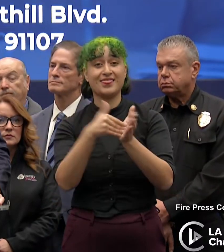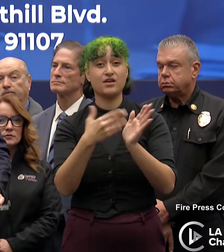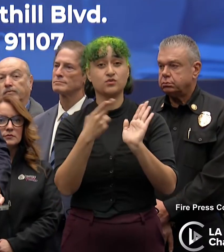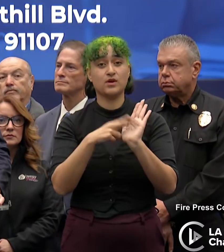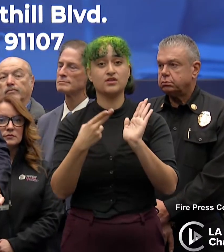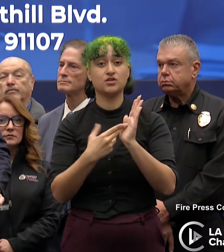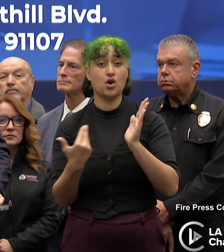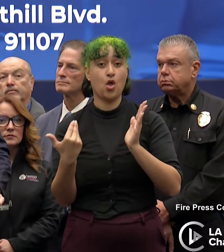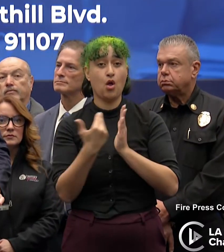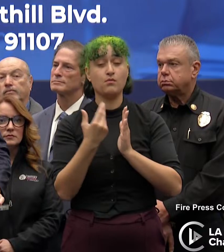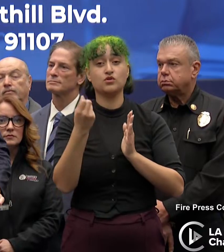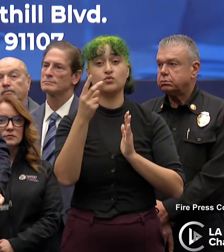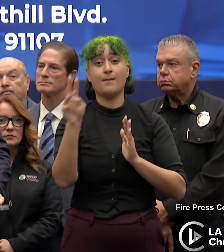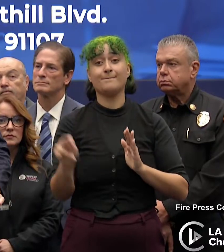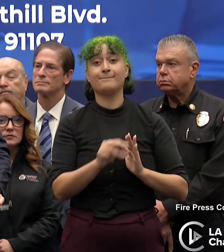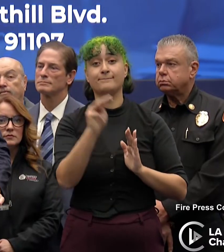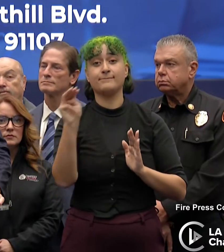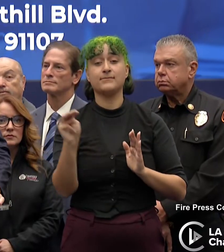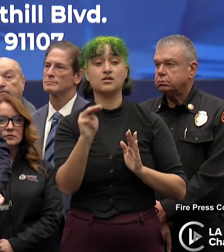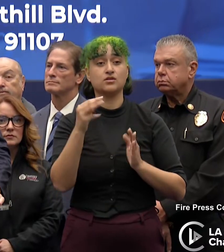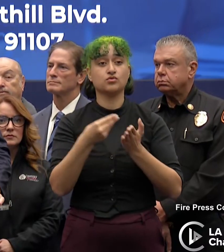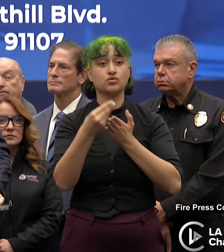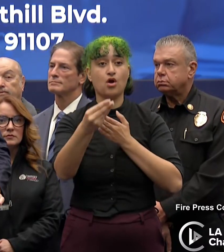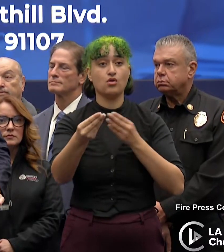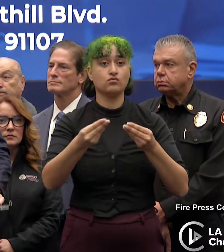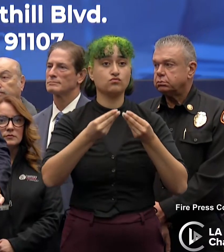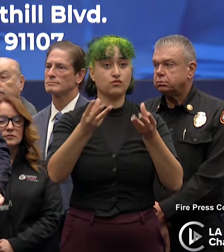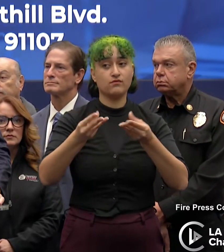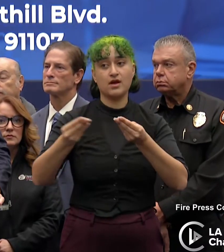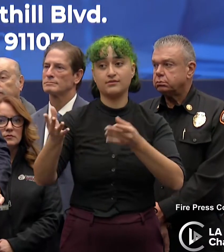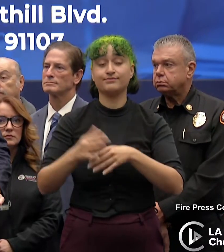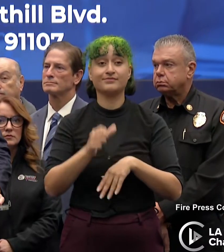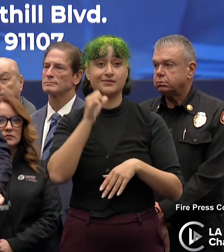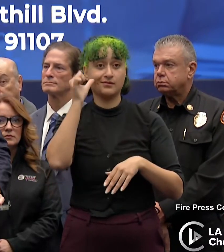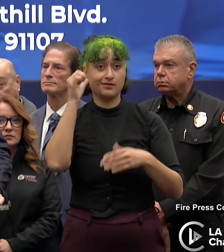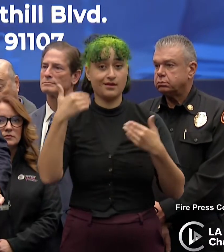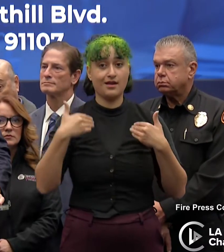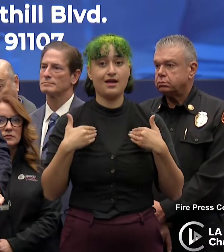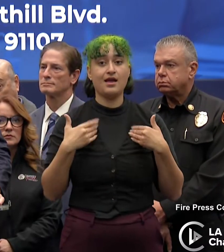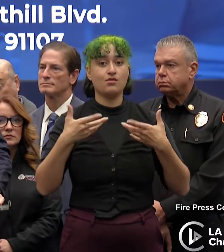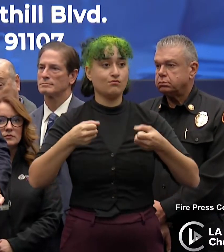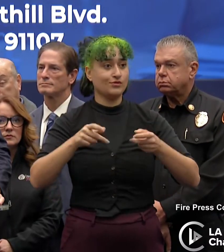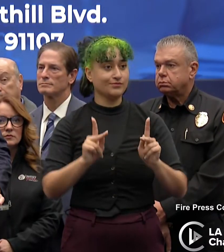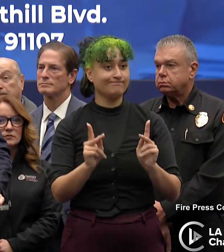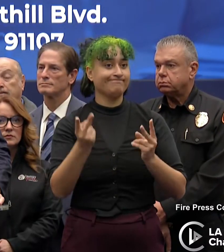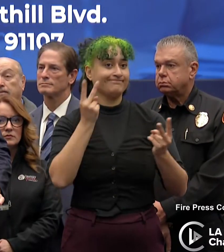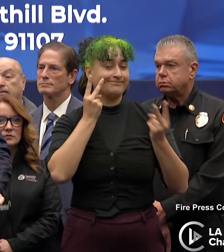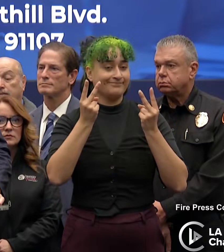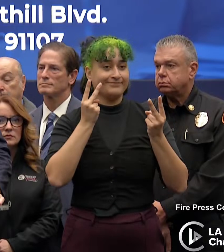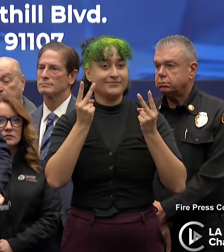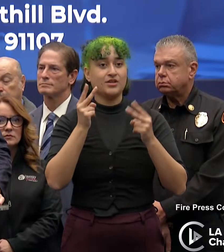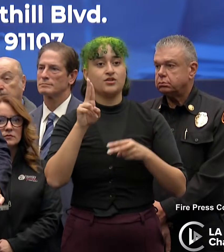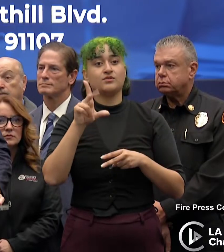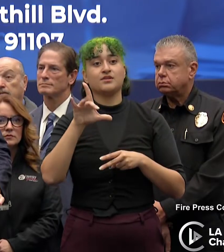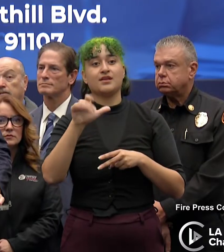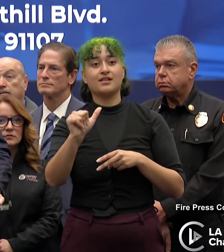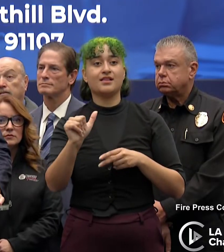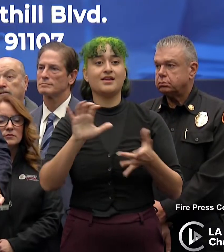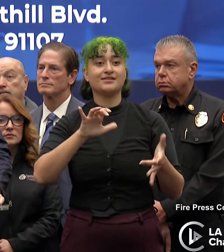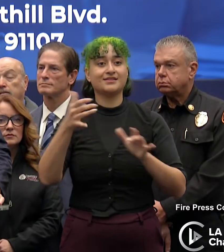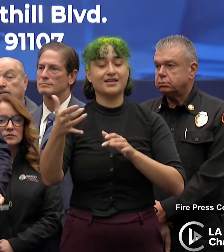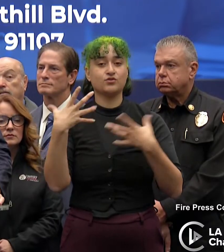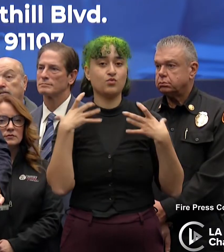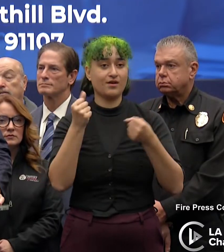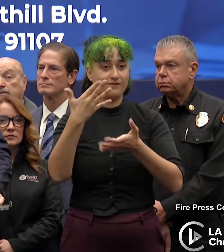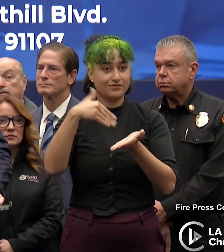$12 million provided. And yesterday I had the opportunity to visit the UCLA Disaster